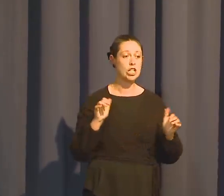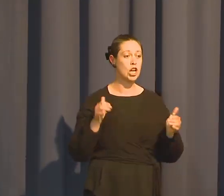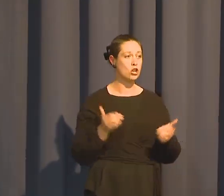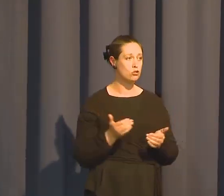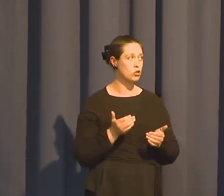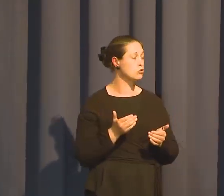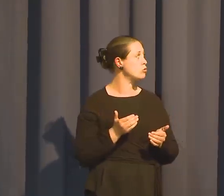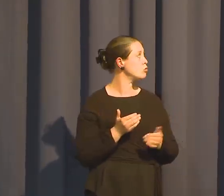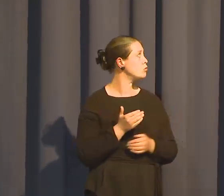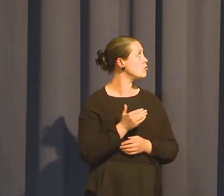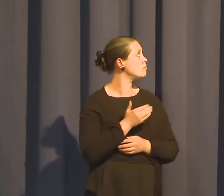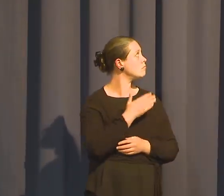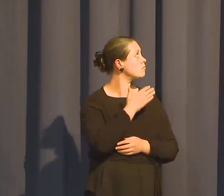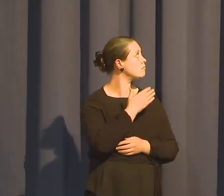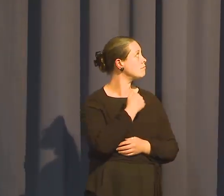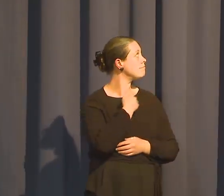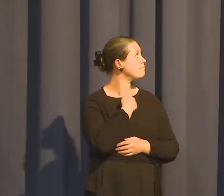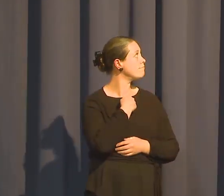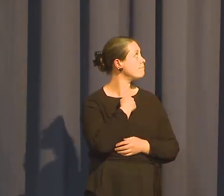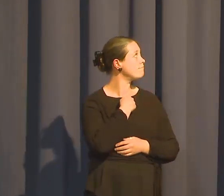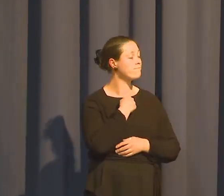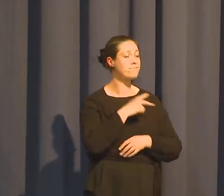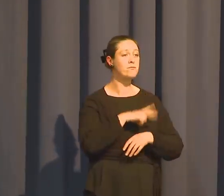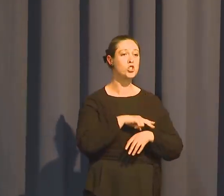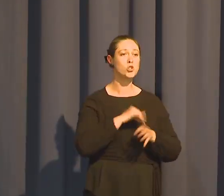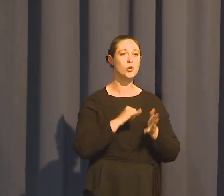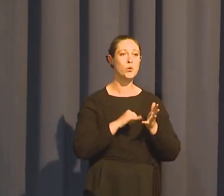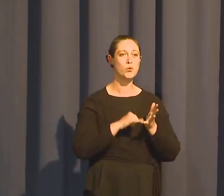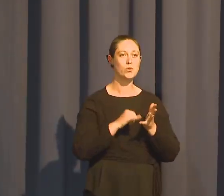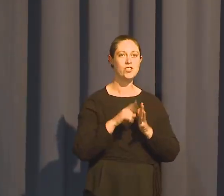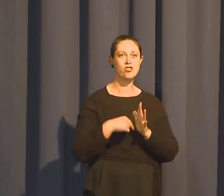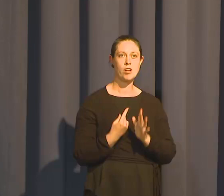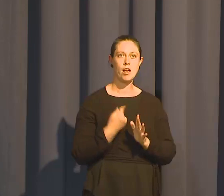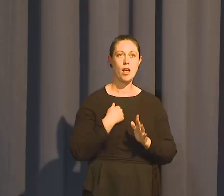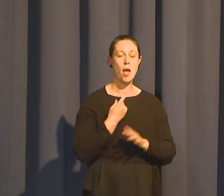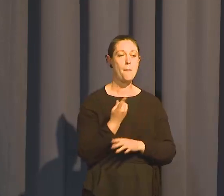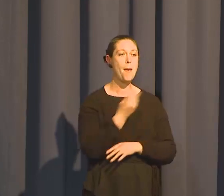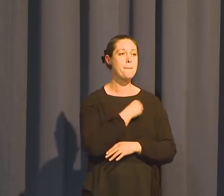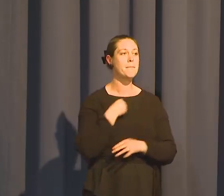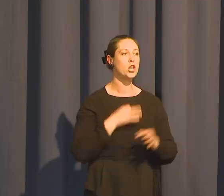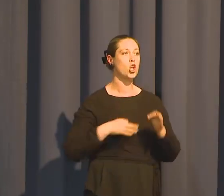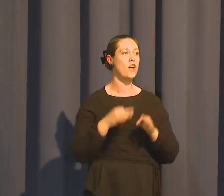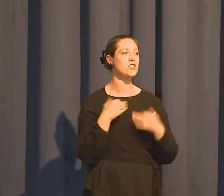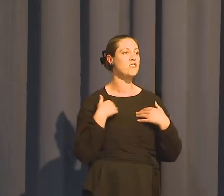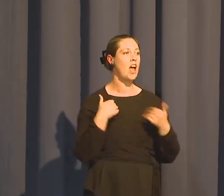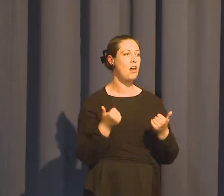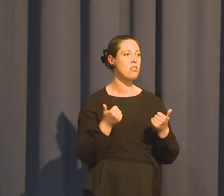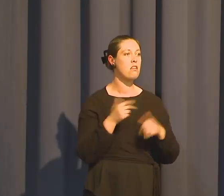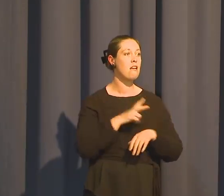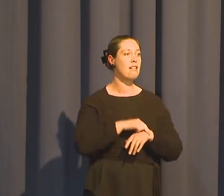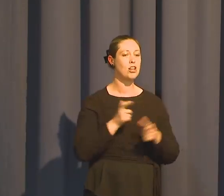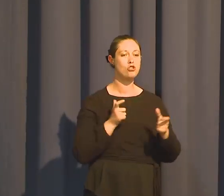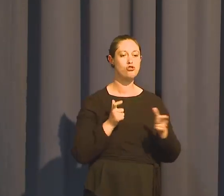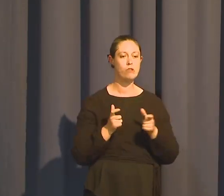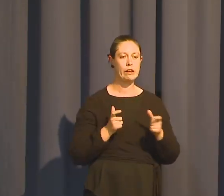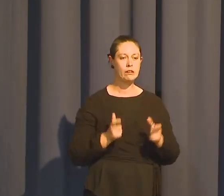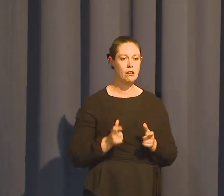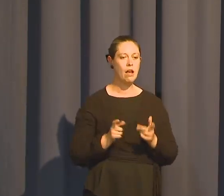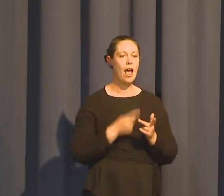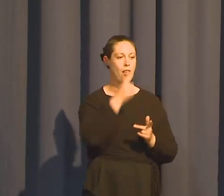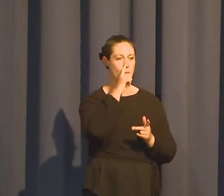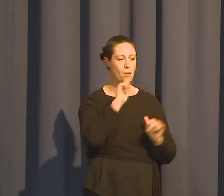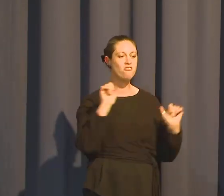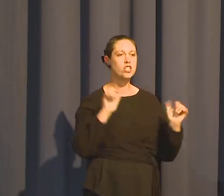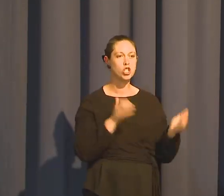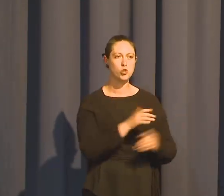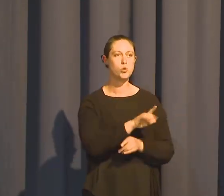introduced me, Dr. Susan Jack, so I'm the Medical Officer of Health and Clinical Director, and the other people have already been